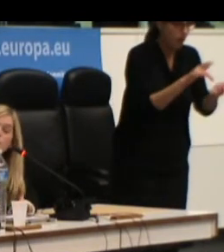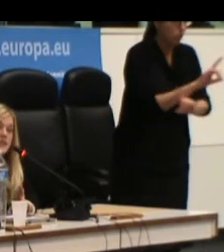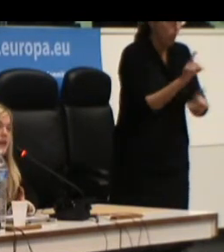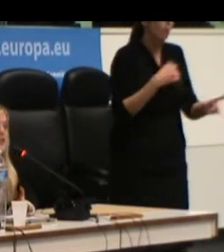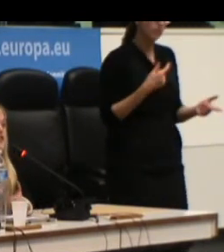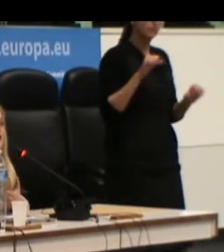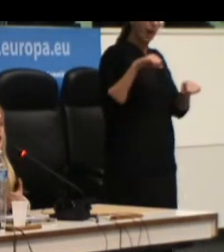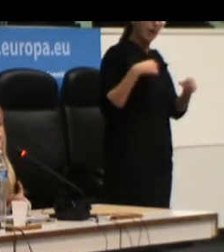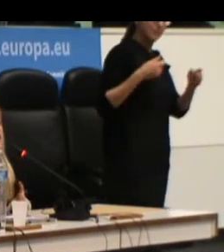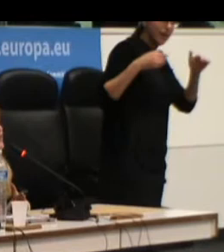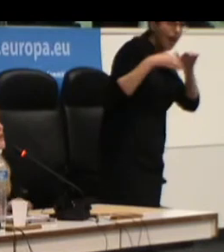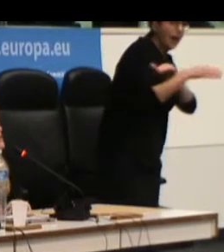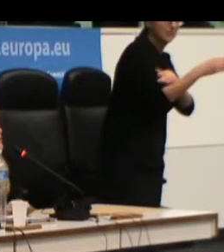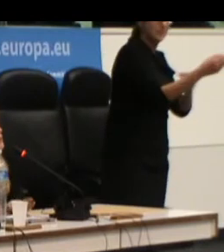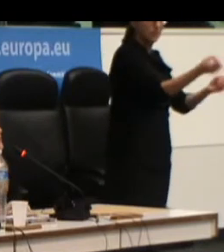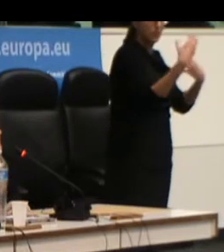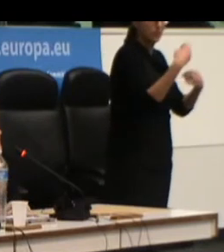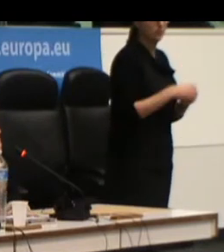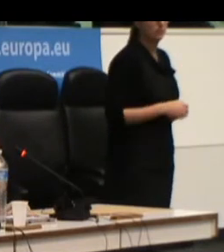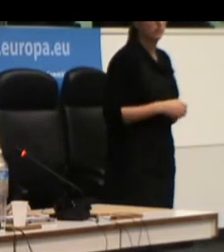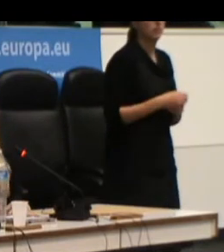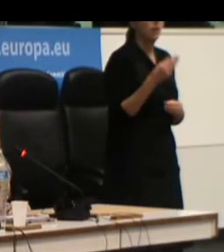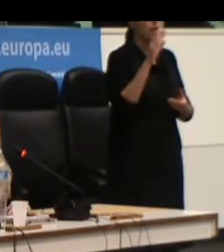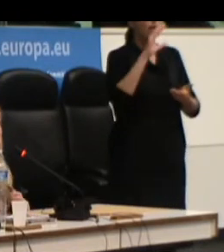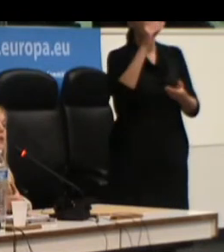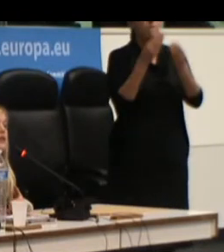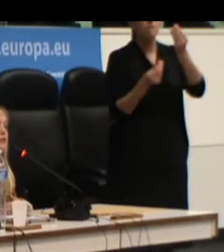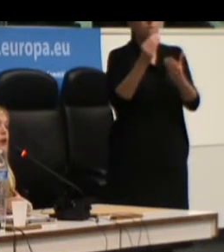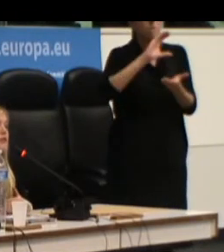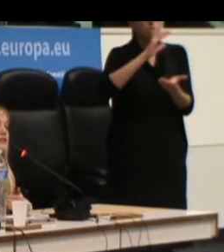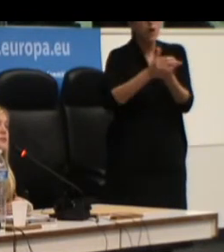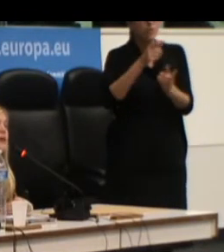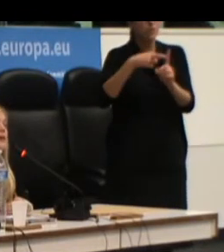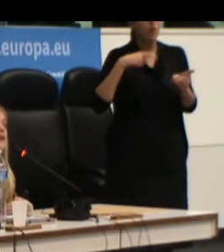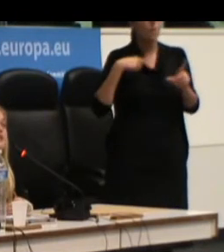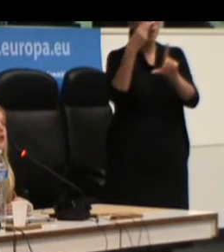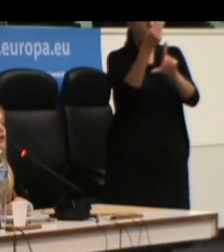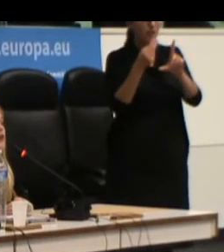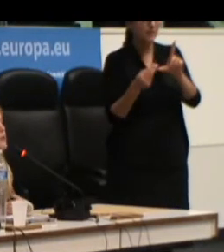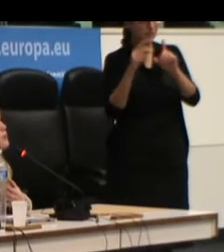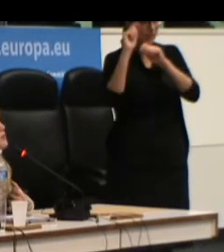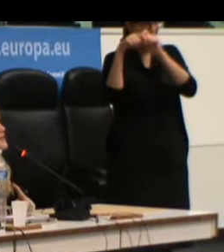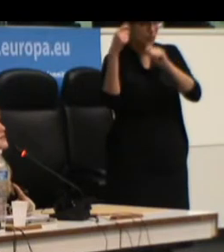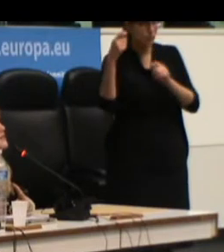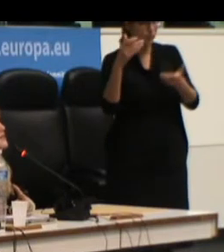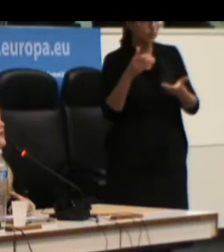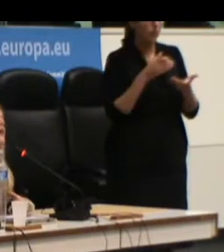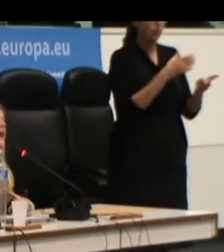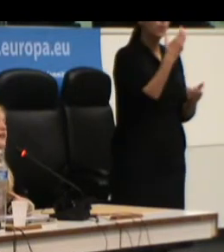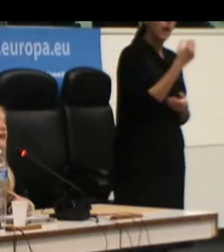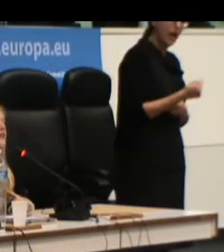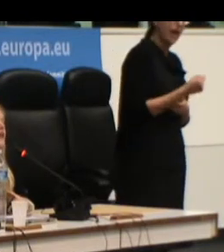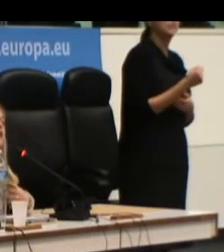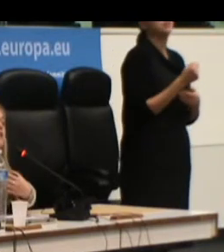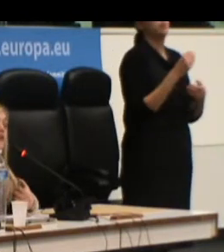Moving on from what Diana mentioned earlier about having Arts Council funding, that was quite a new trial for us as well. We had an online author in residence.